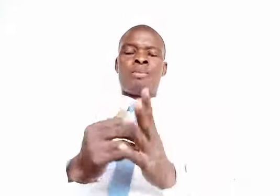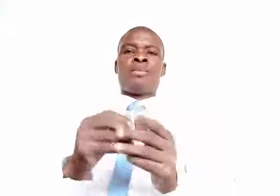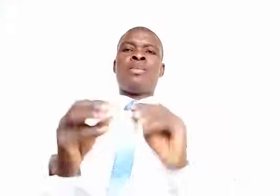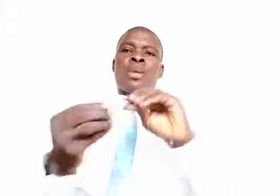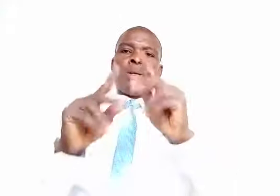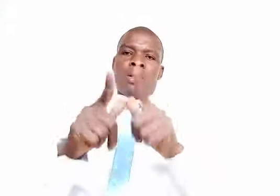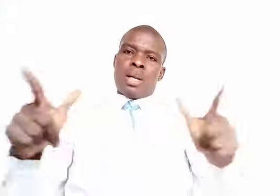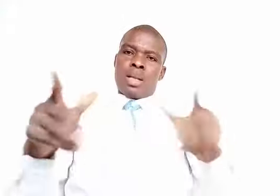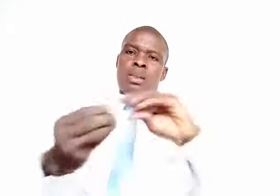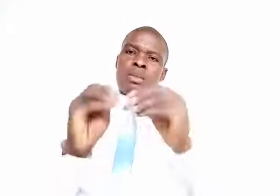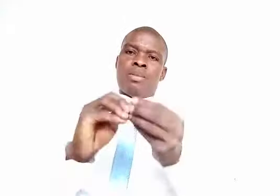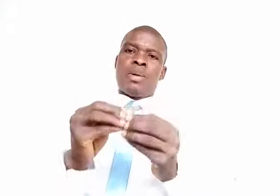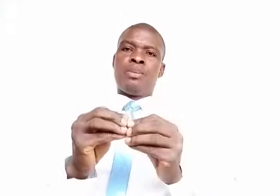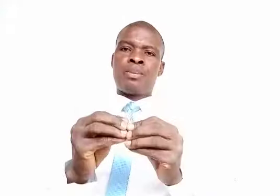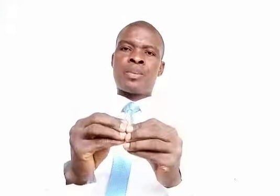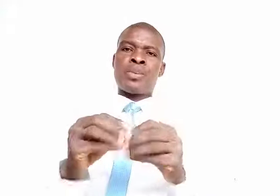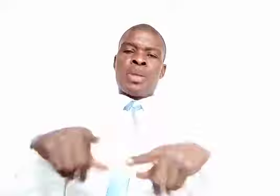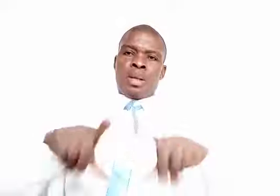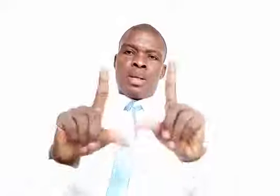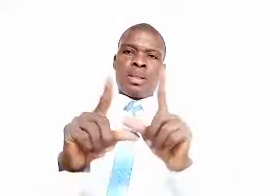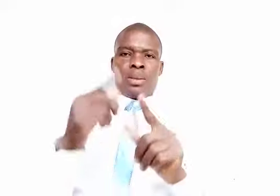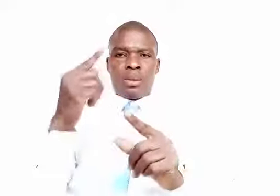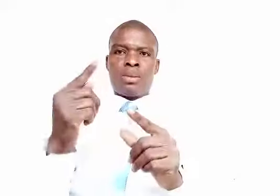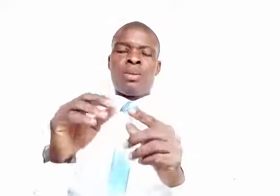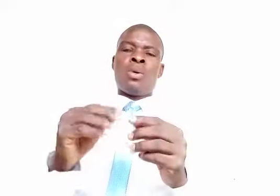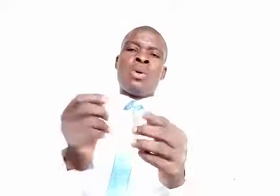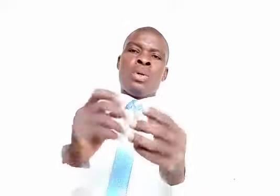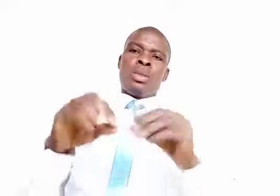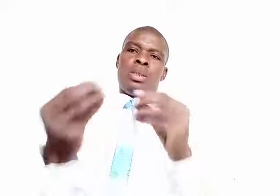large numbers. Let us assume you want to read the number